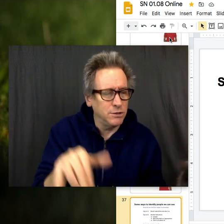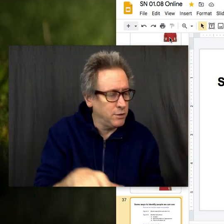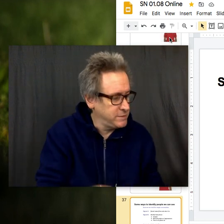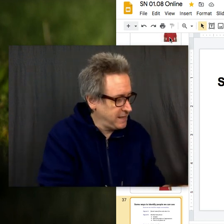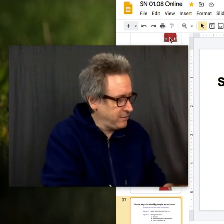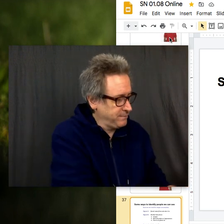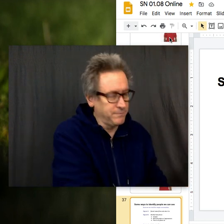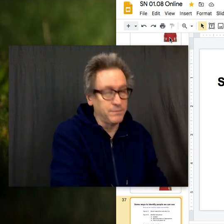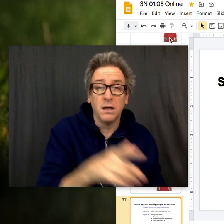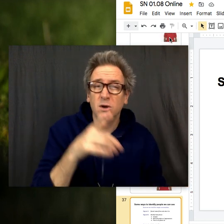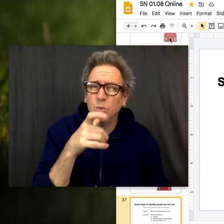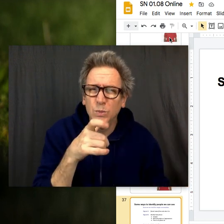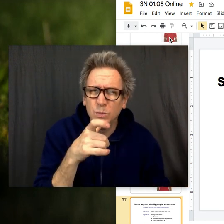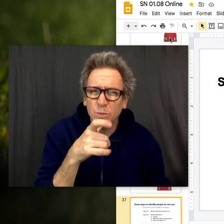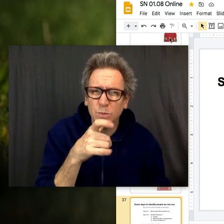no, stay here.